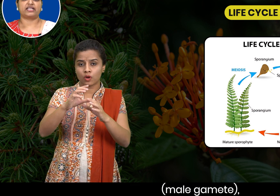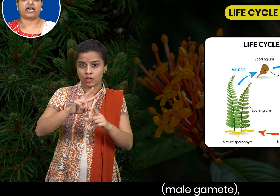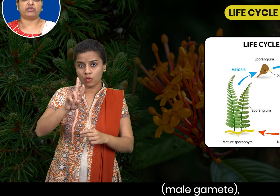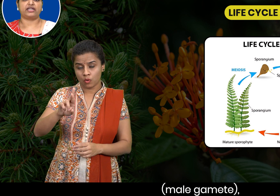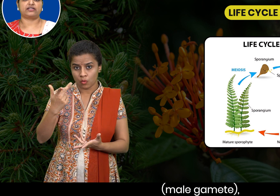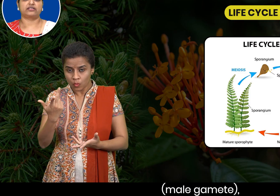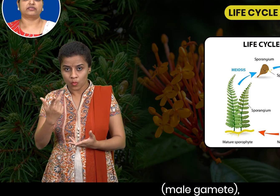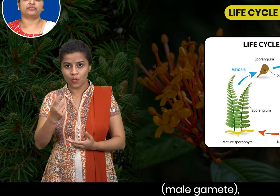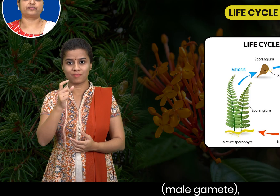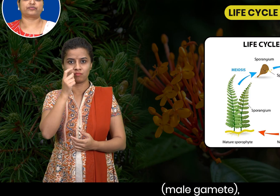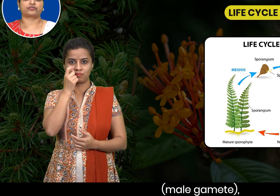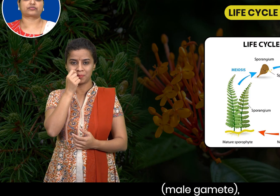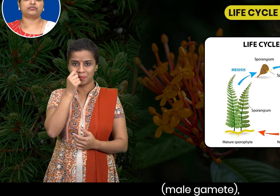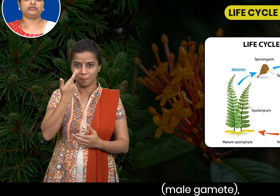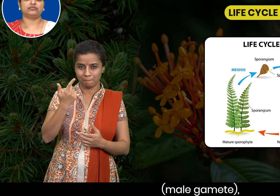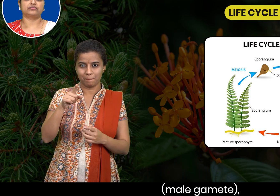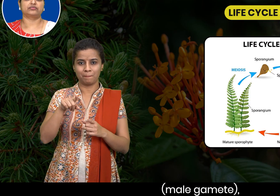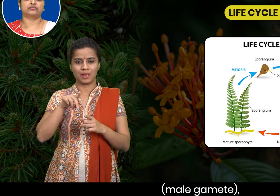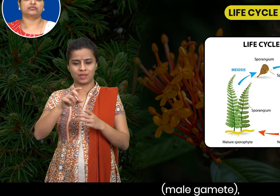or male gamete,